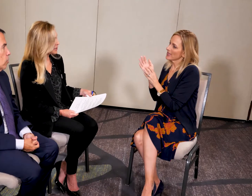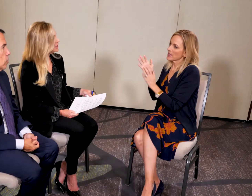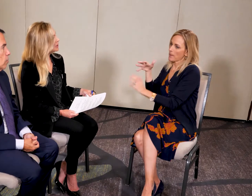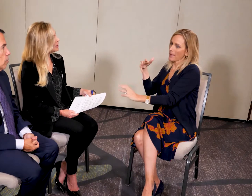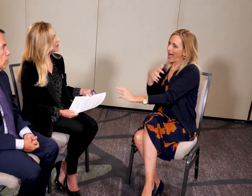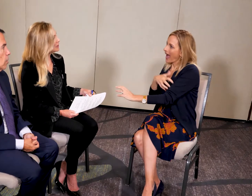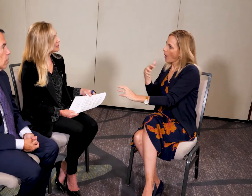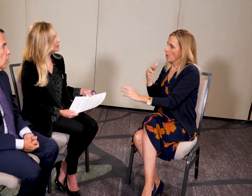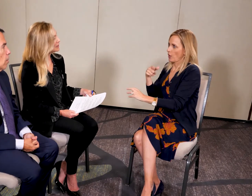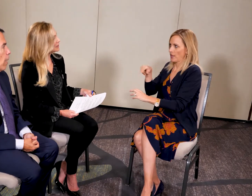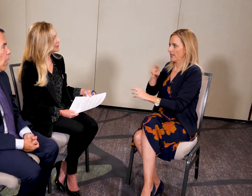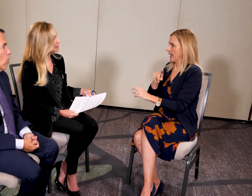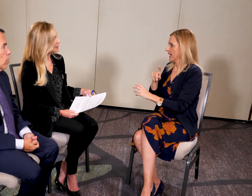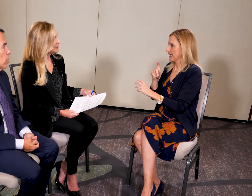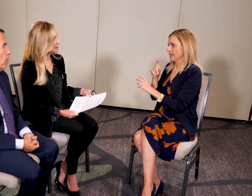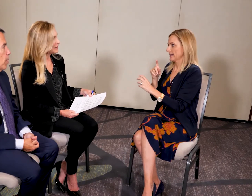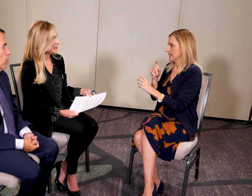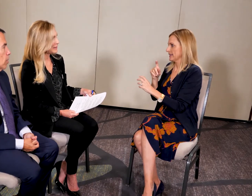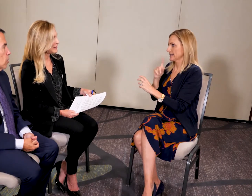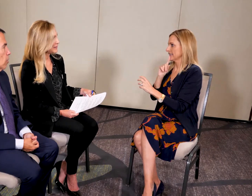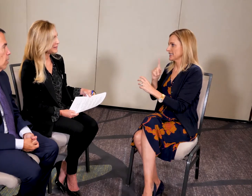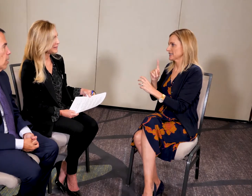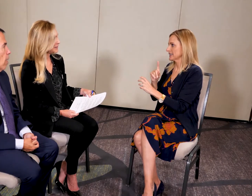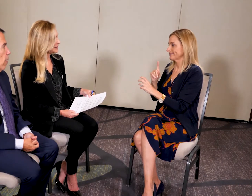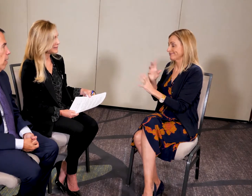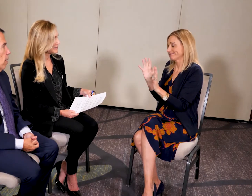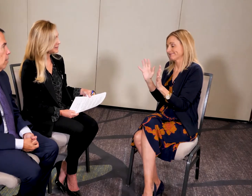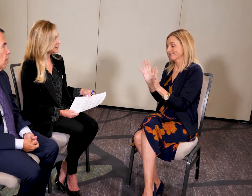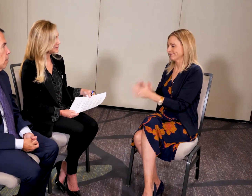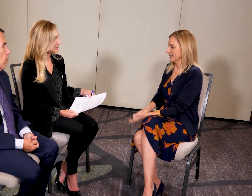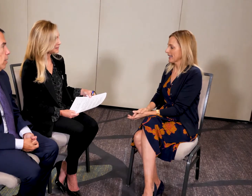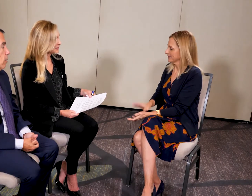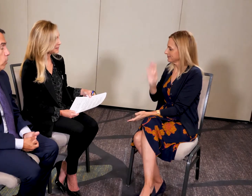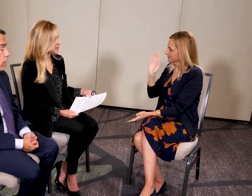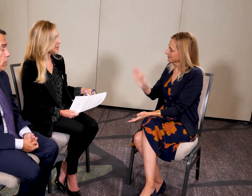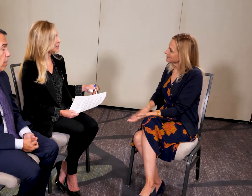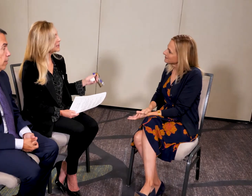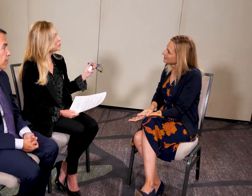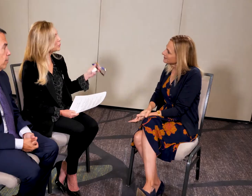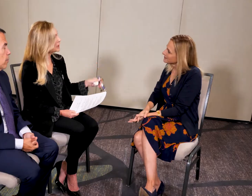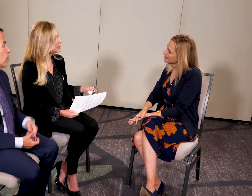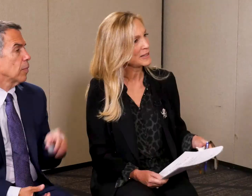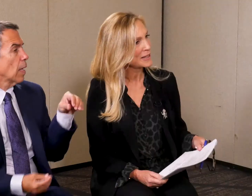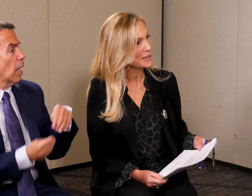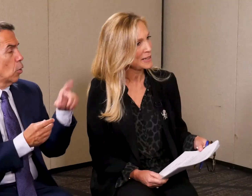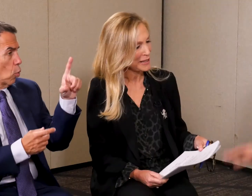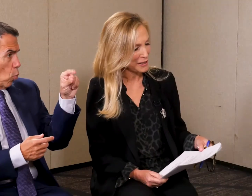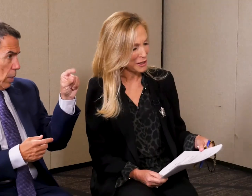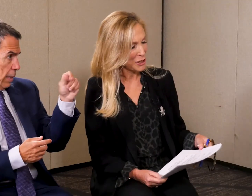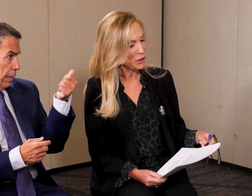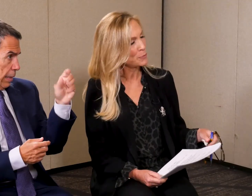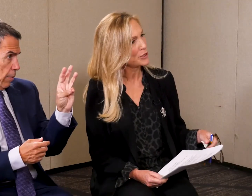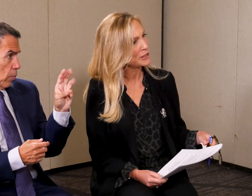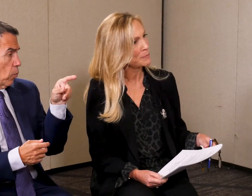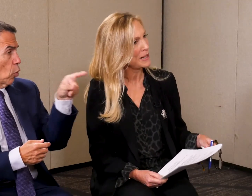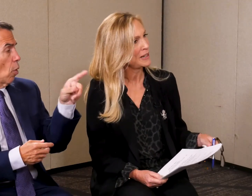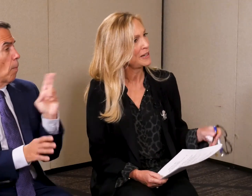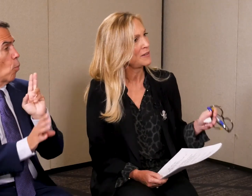attitudes. The power that people exert, what can I say? In 2016, you participated in the